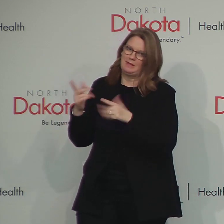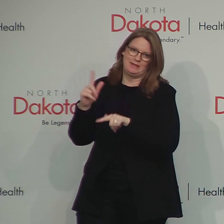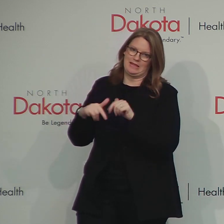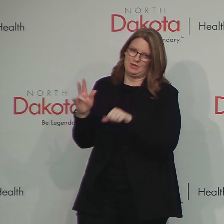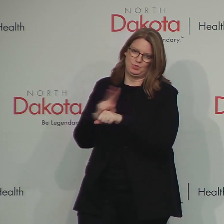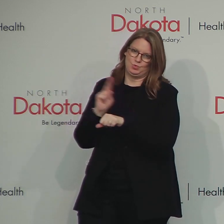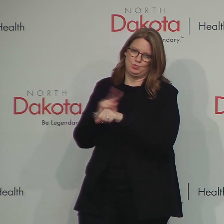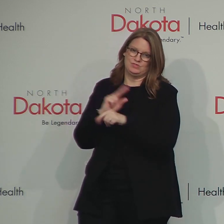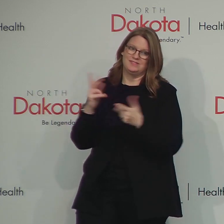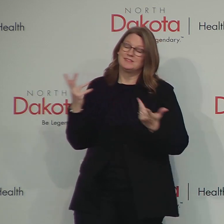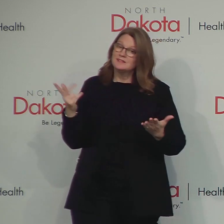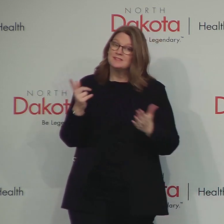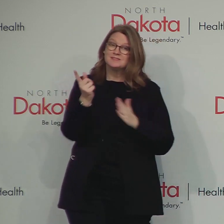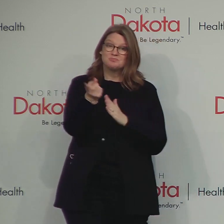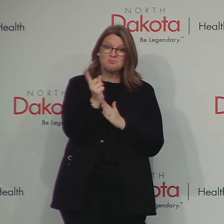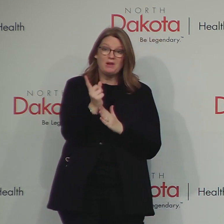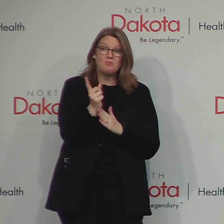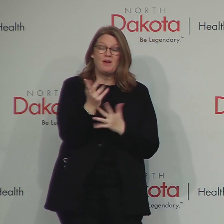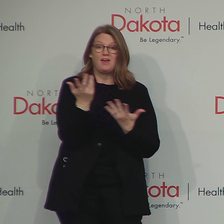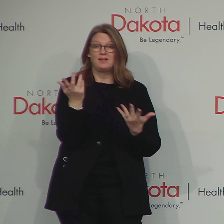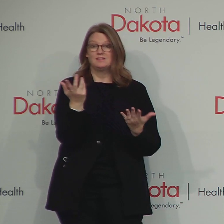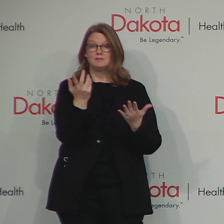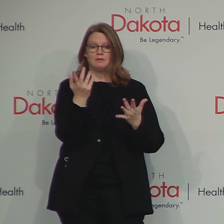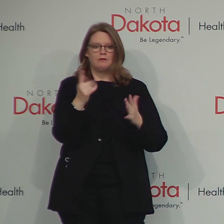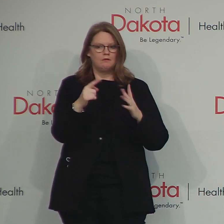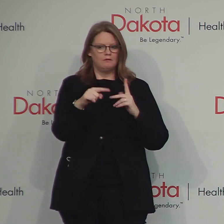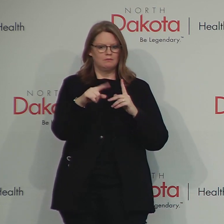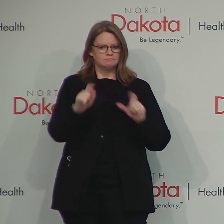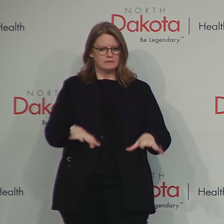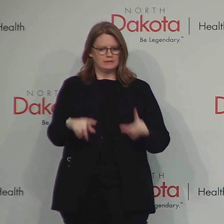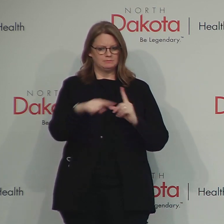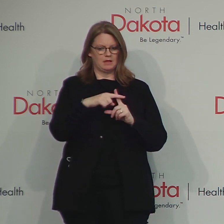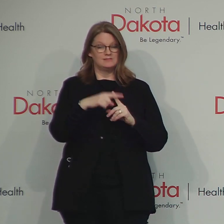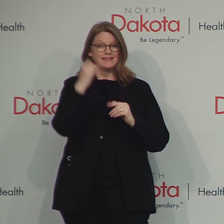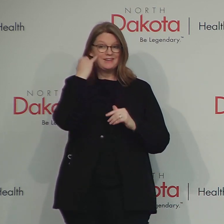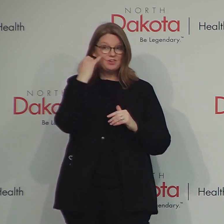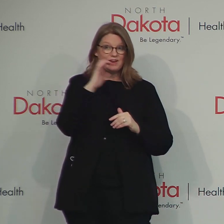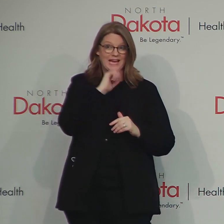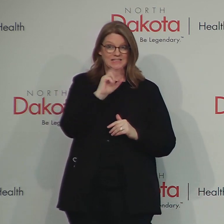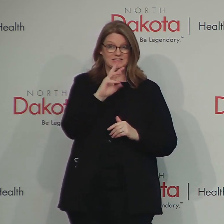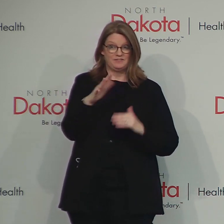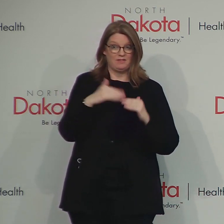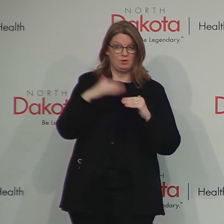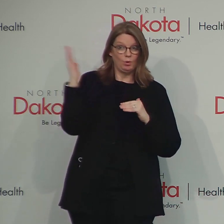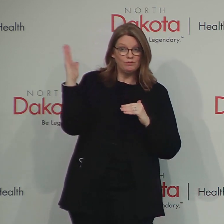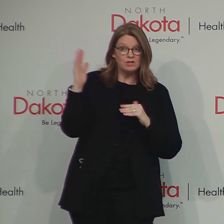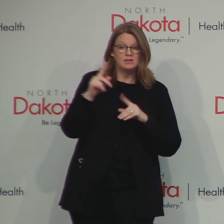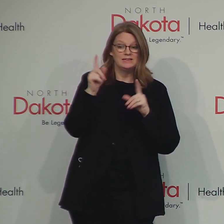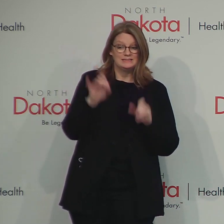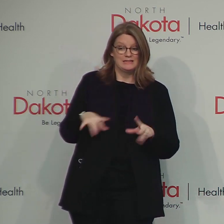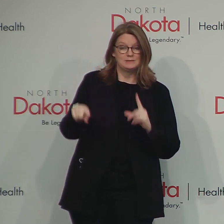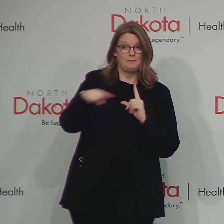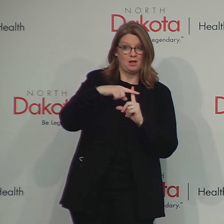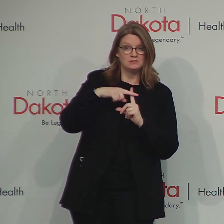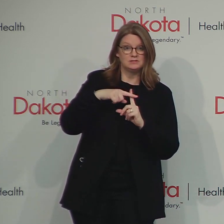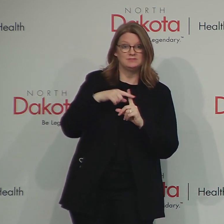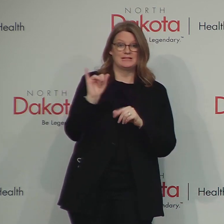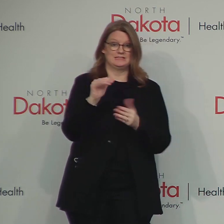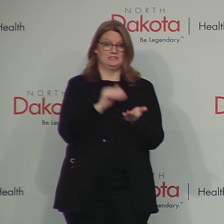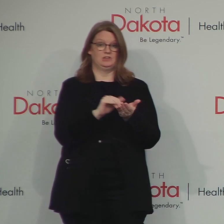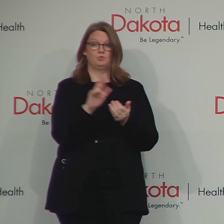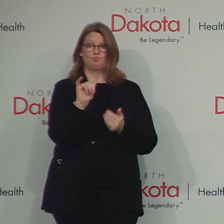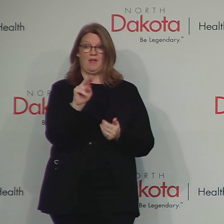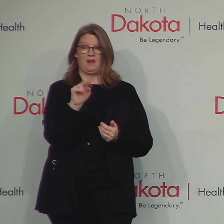We want to get these to you when your symptoms are mild. So if you're over 65 and you test positive, as Dr. Ranum